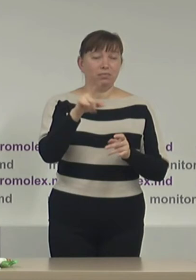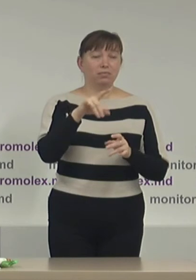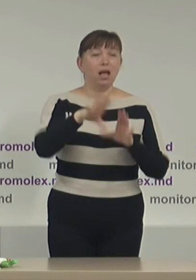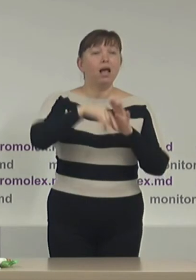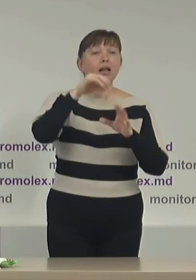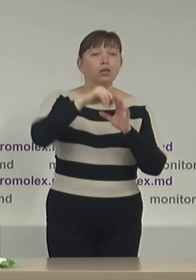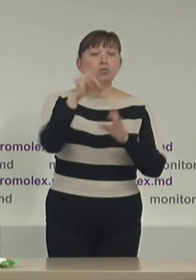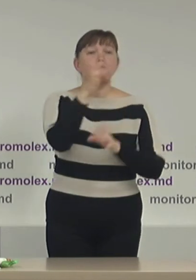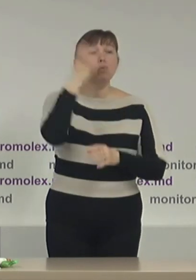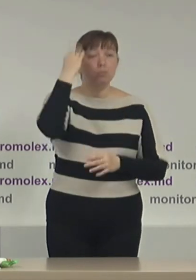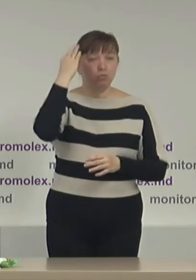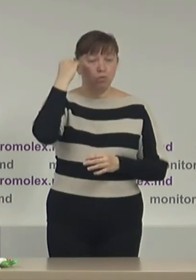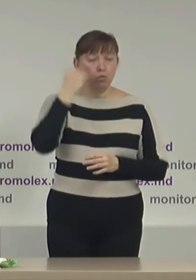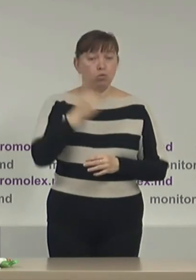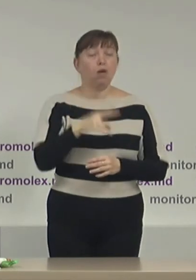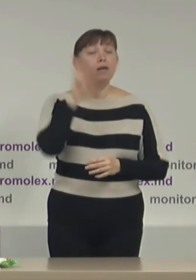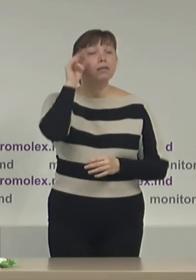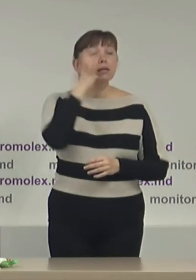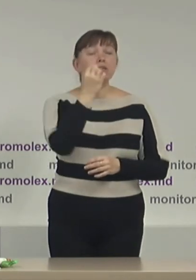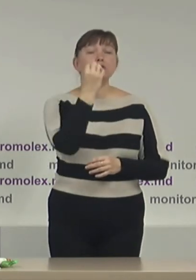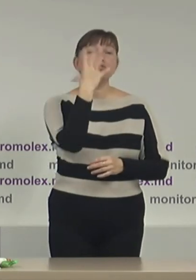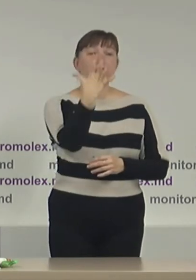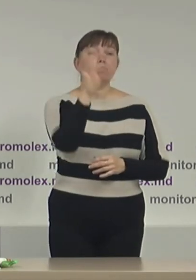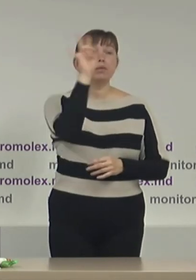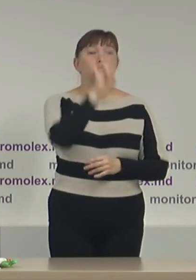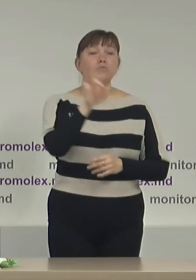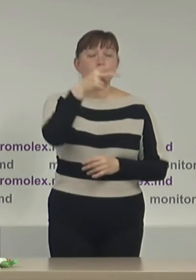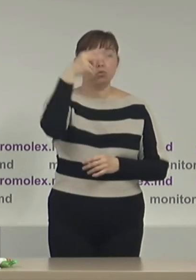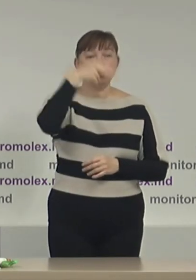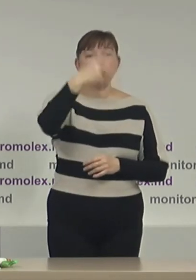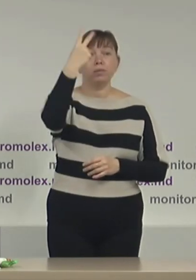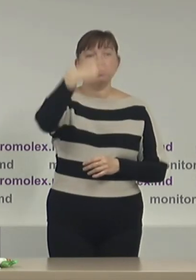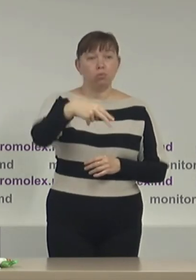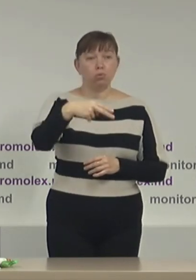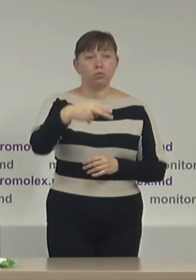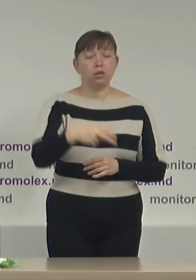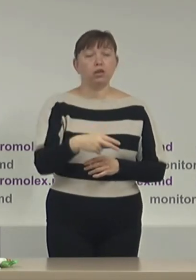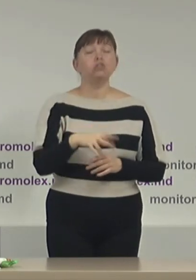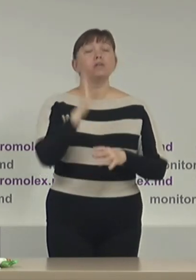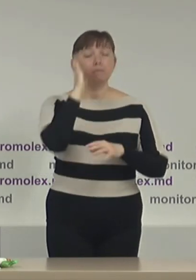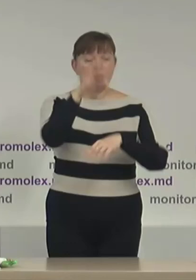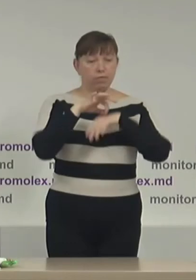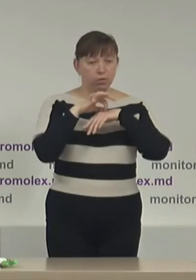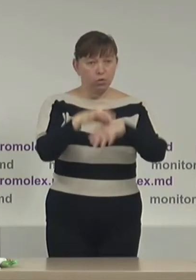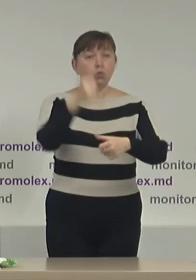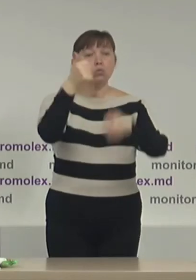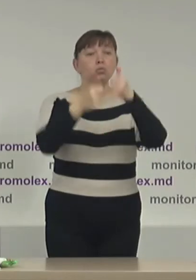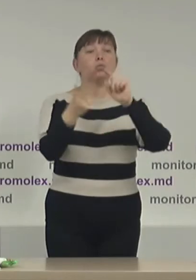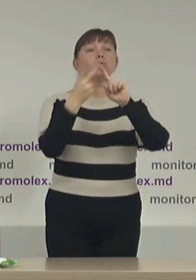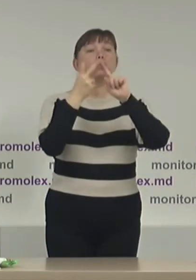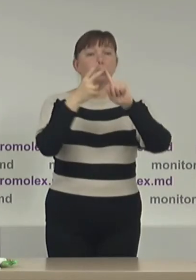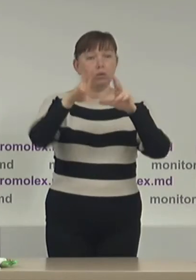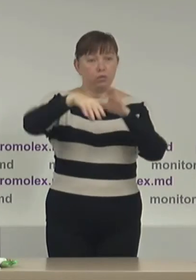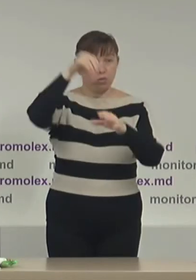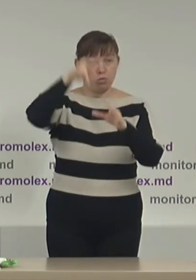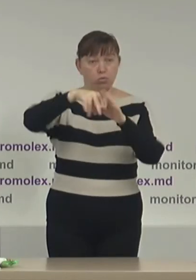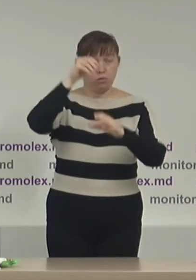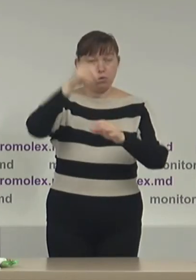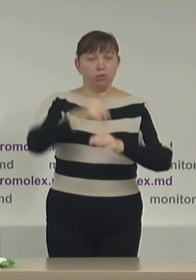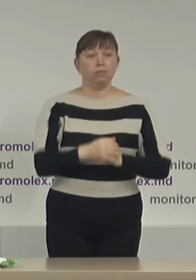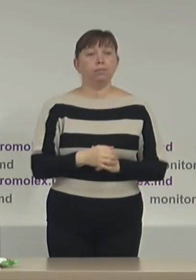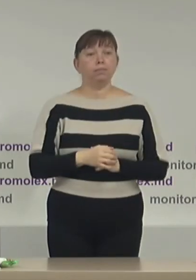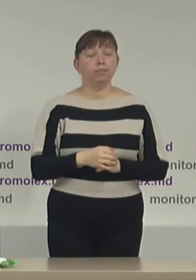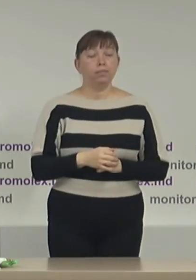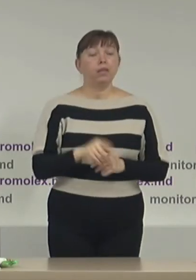refers to all voters from the Republic of Moldova. On 15th of November 2020, we will have the second round